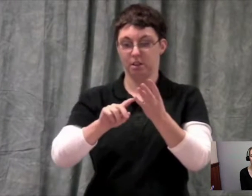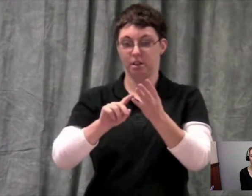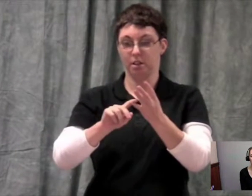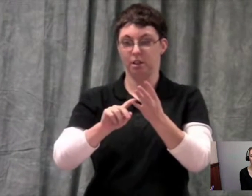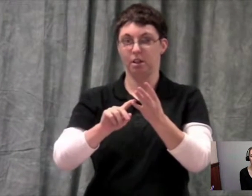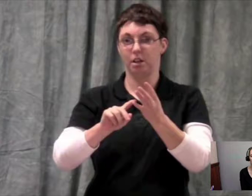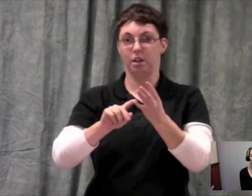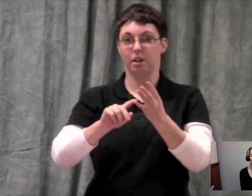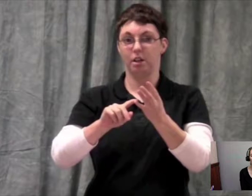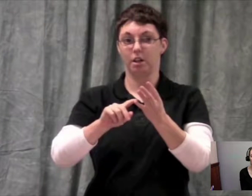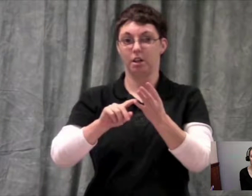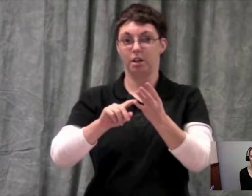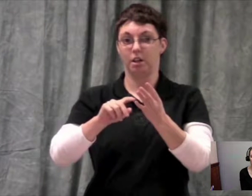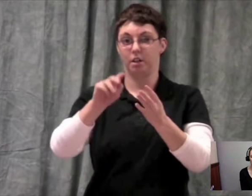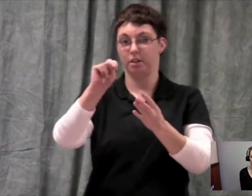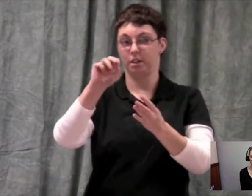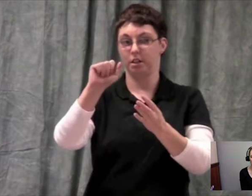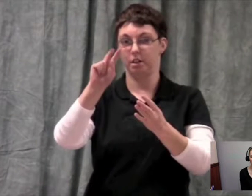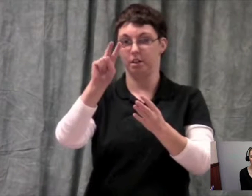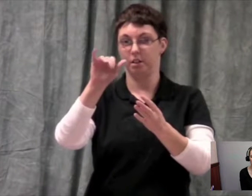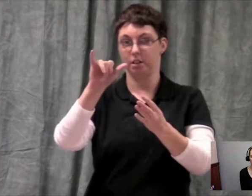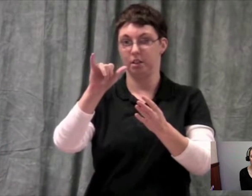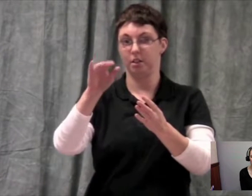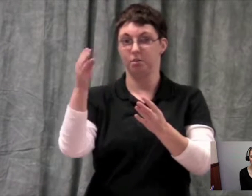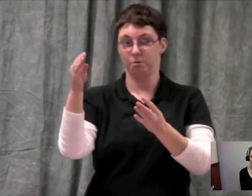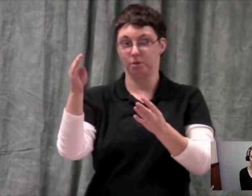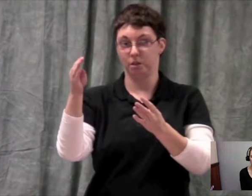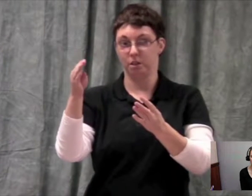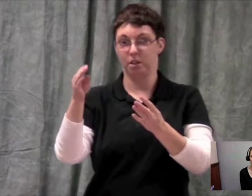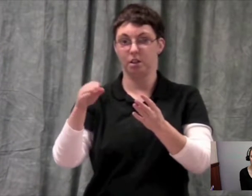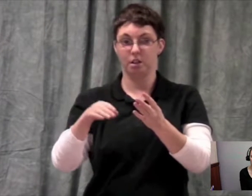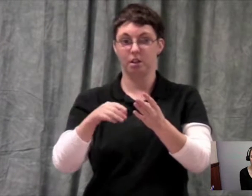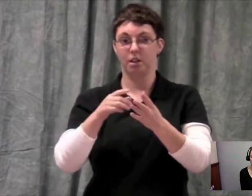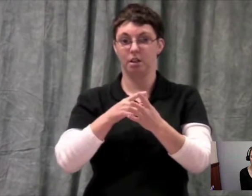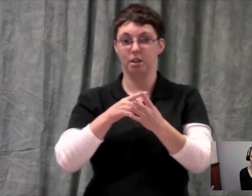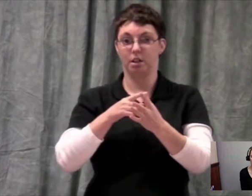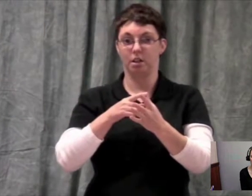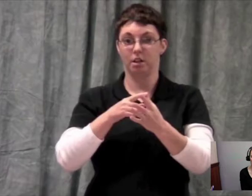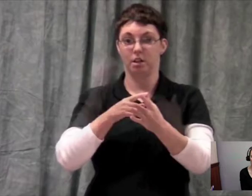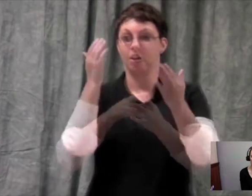shirt, a navy blue, and then the last color, possibly a dark